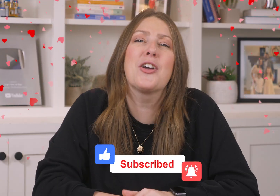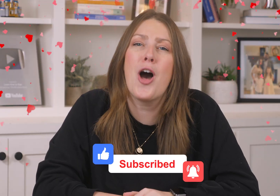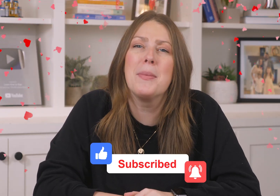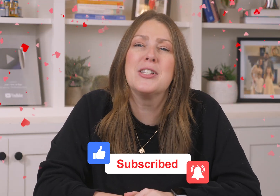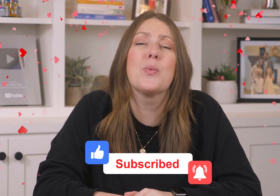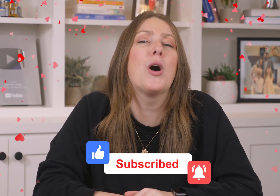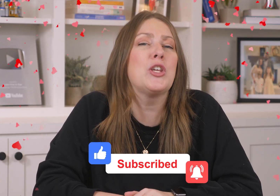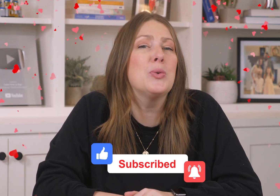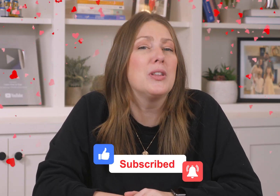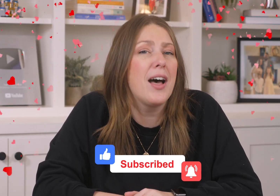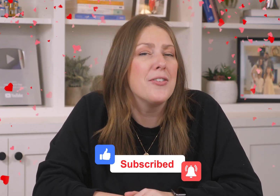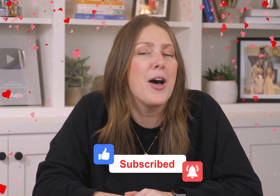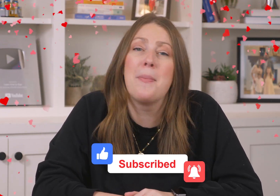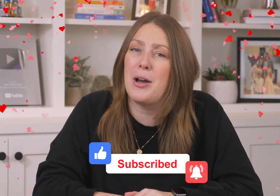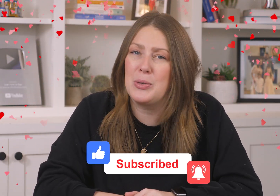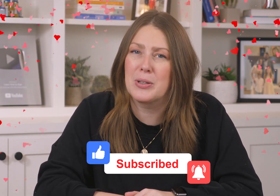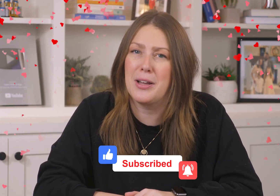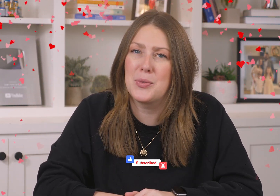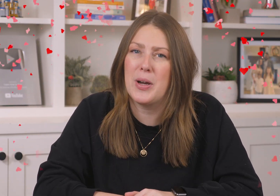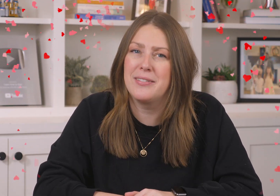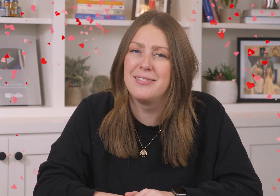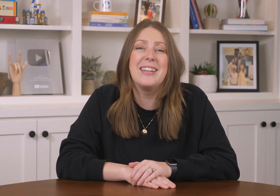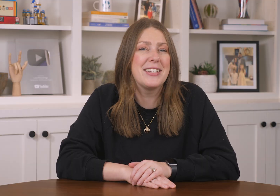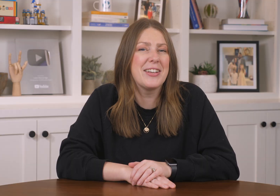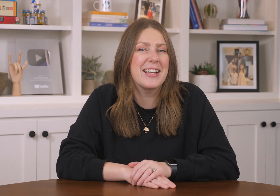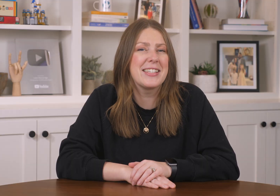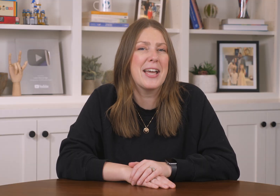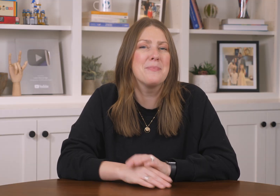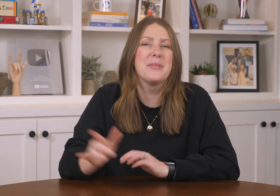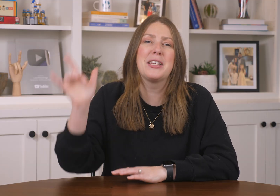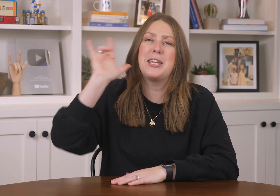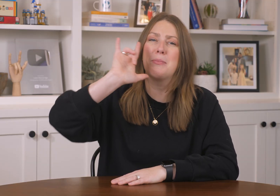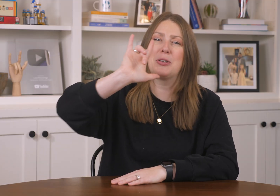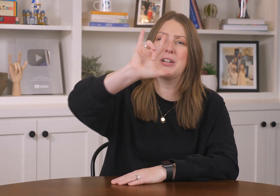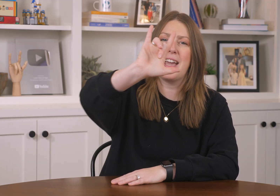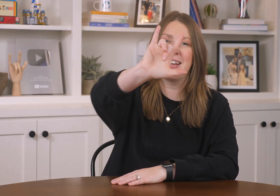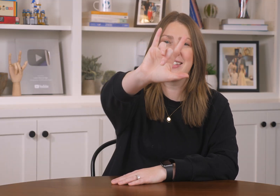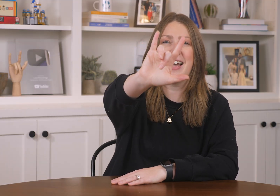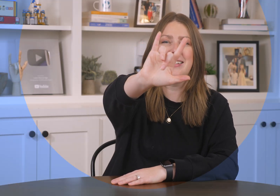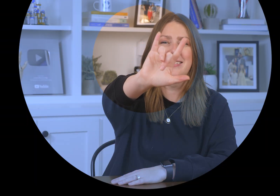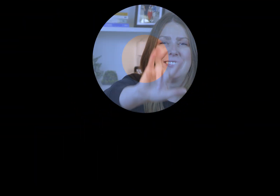comments what you love about your loved one. Until next time, keep learning how to sign.